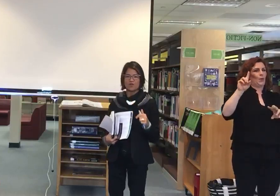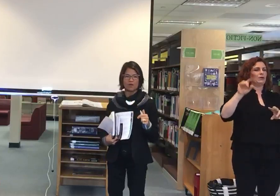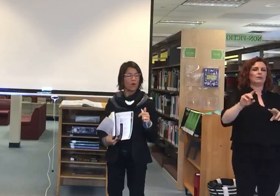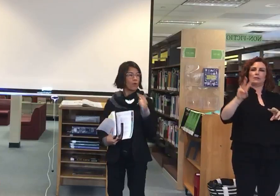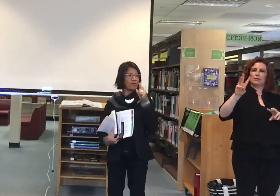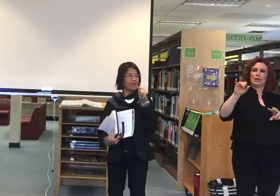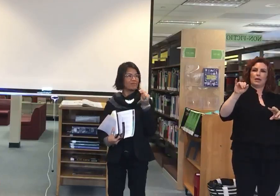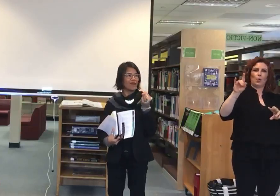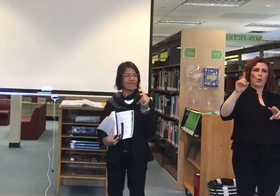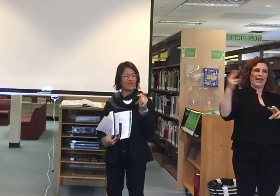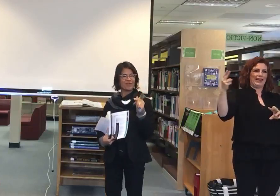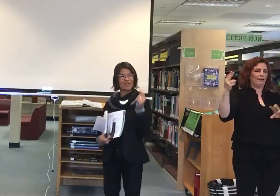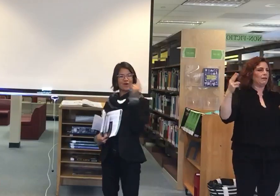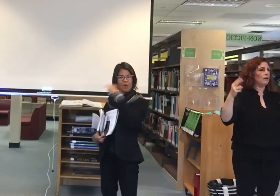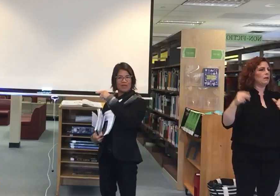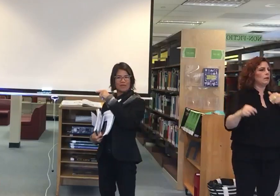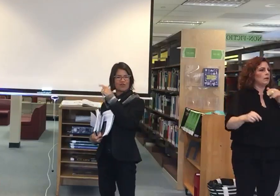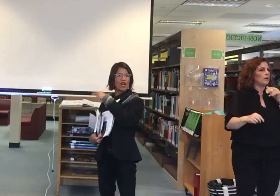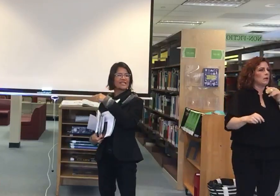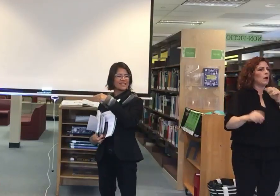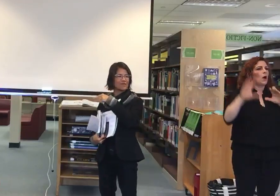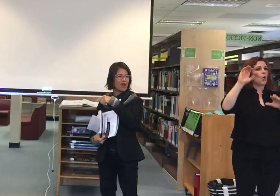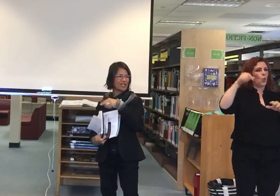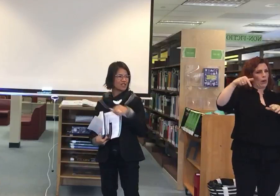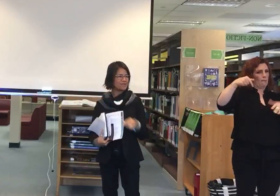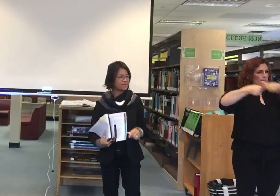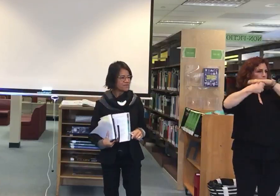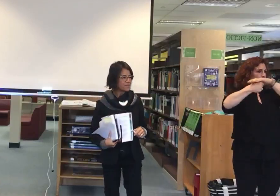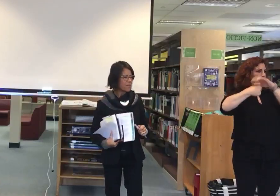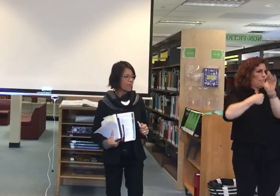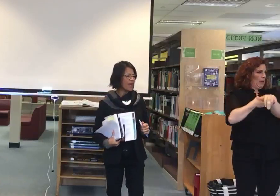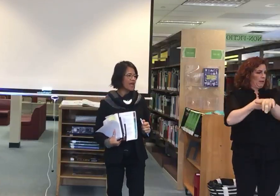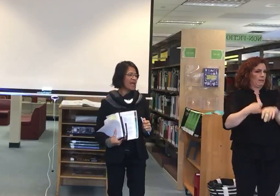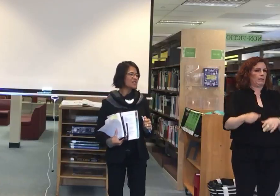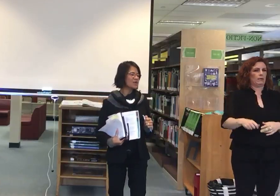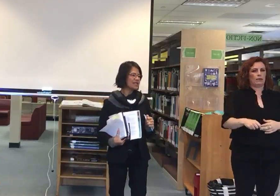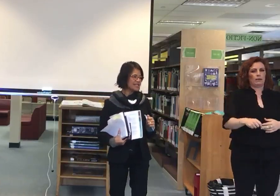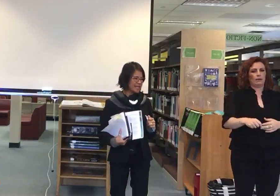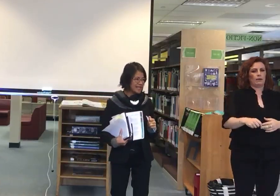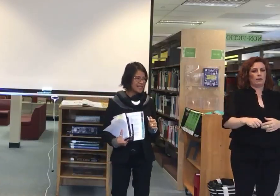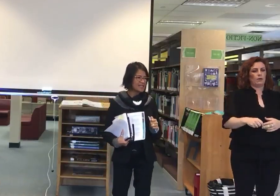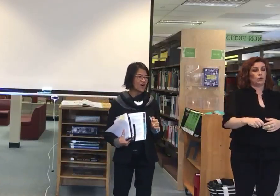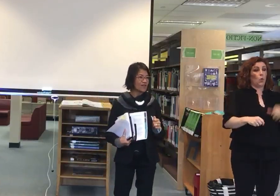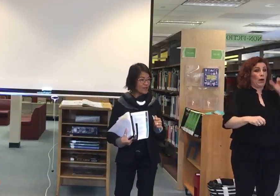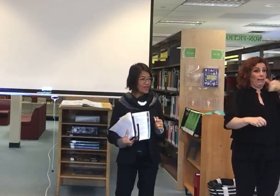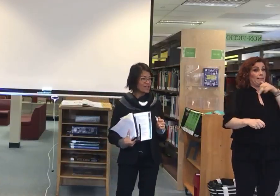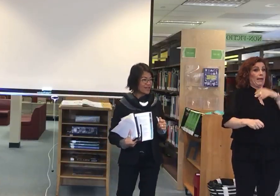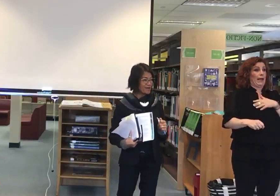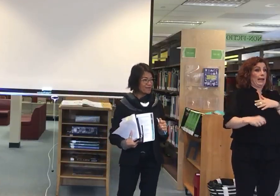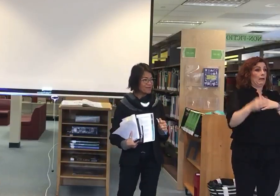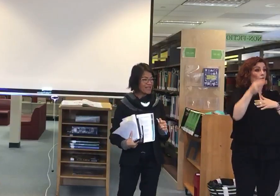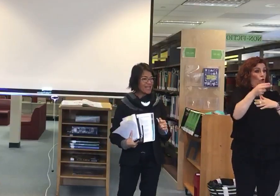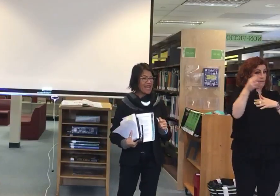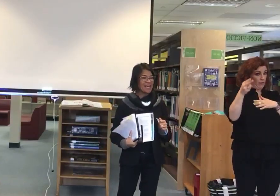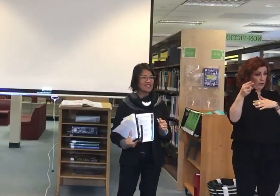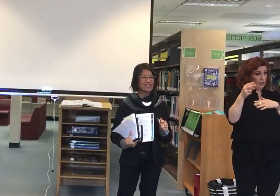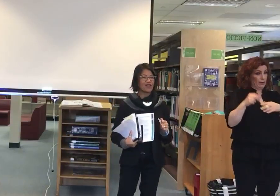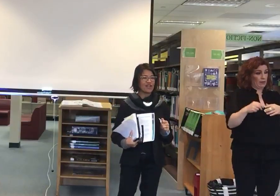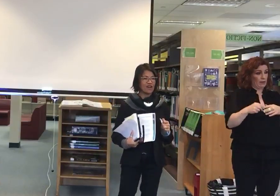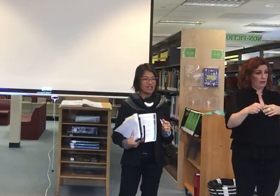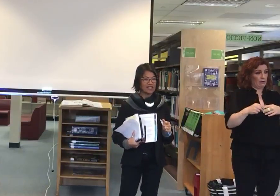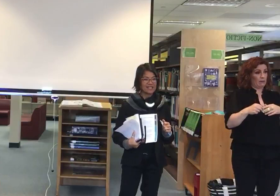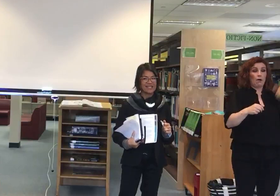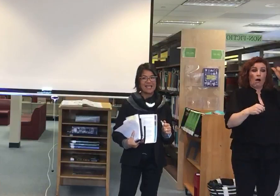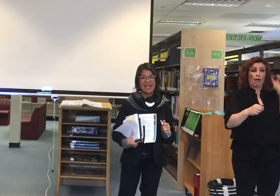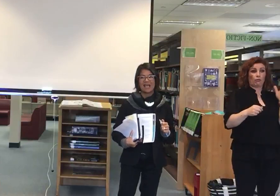the the Coquitlam or Tri-Cities branch. And so Elissa is hard of hearing herself, and